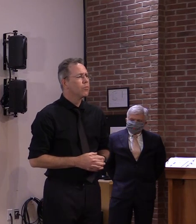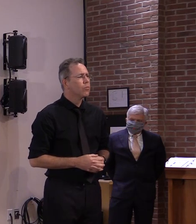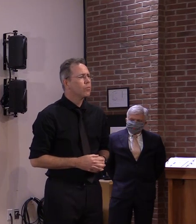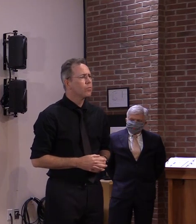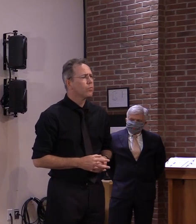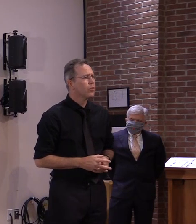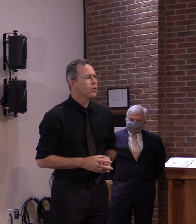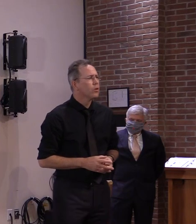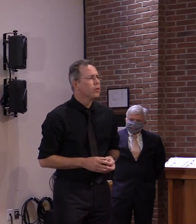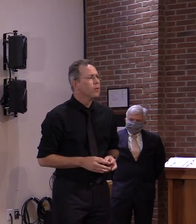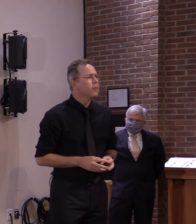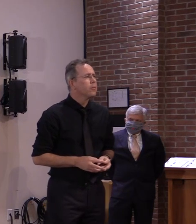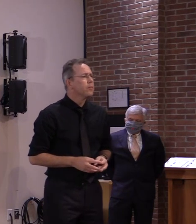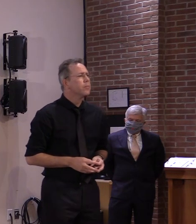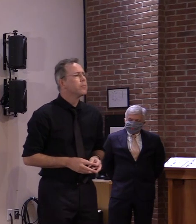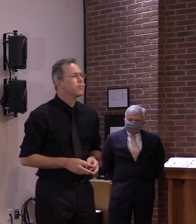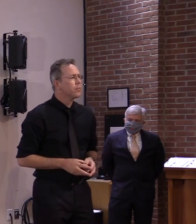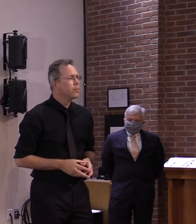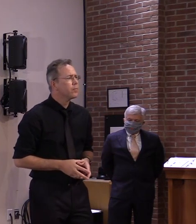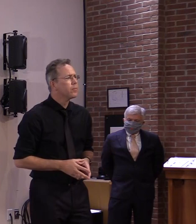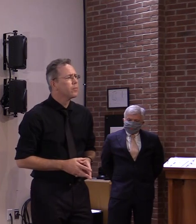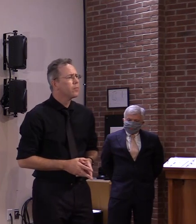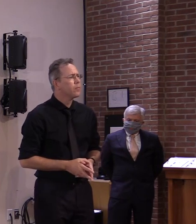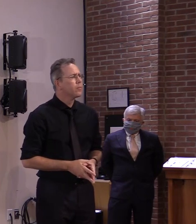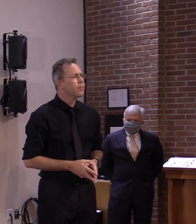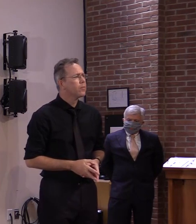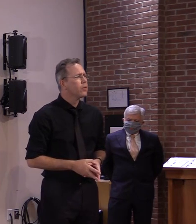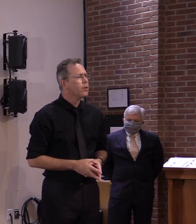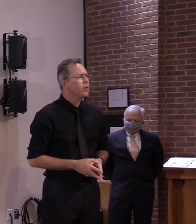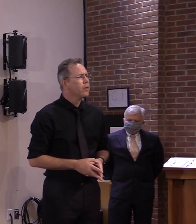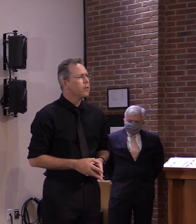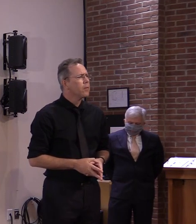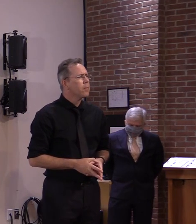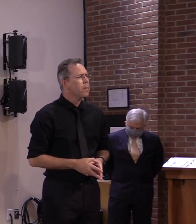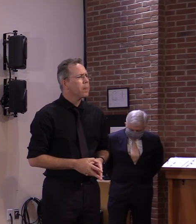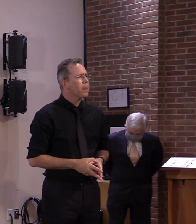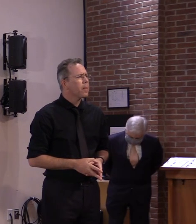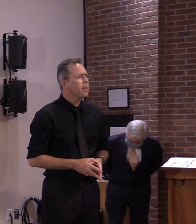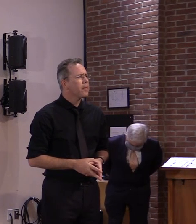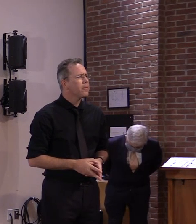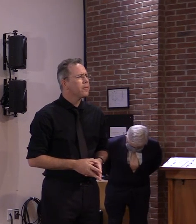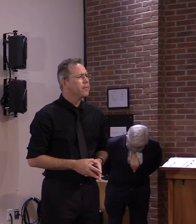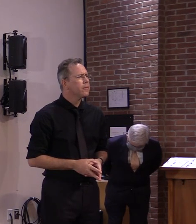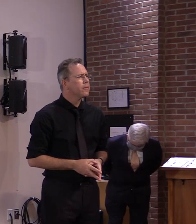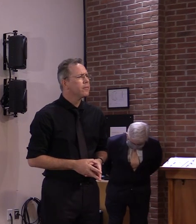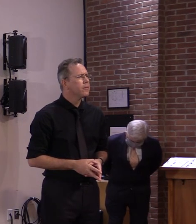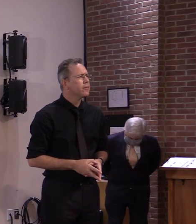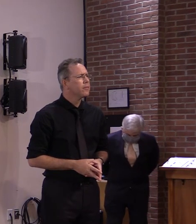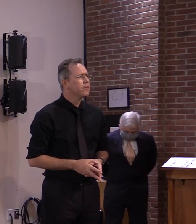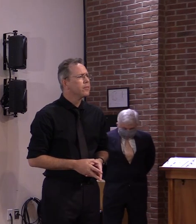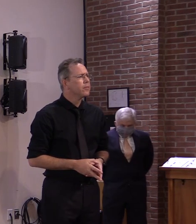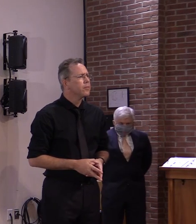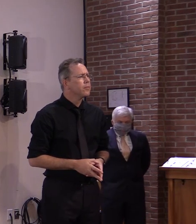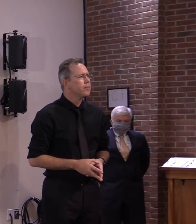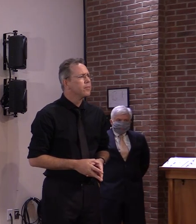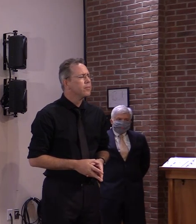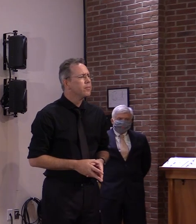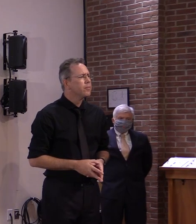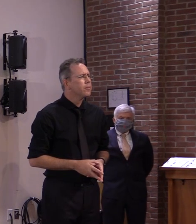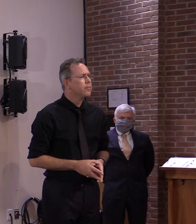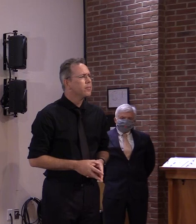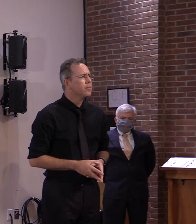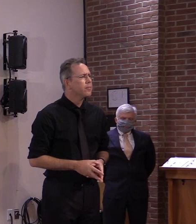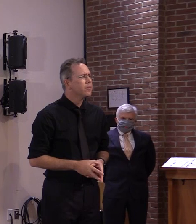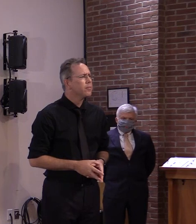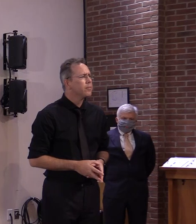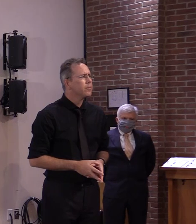owner who notes that the weather's getting colder and the ability